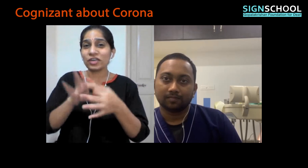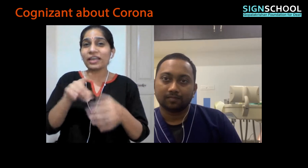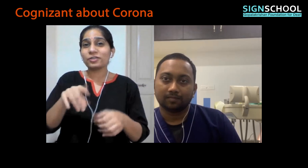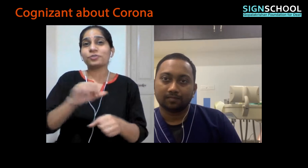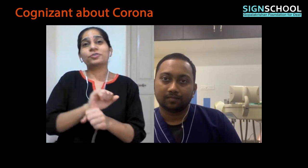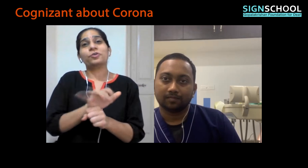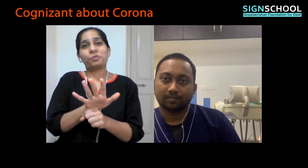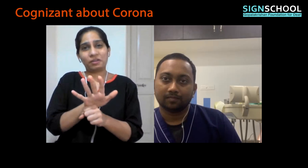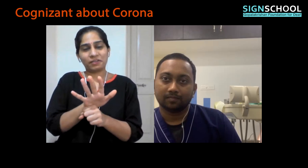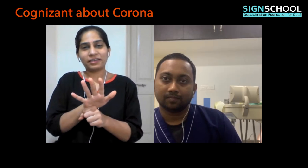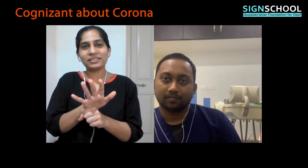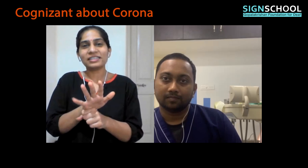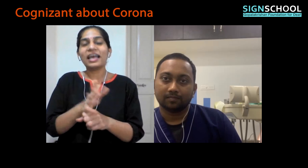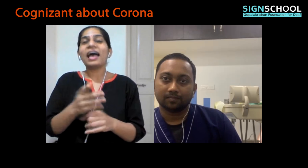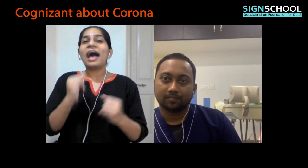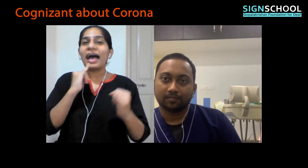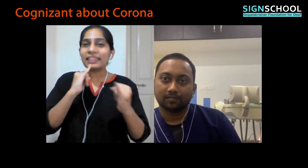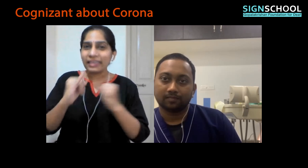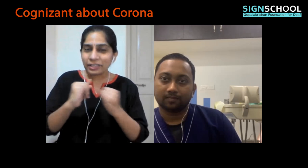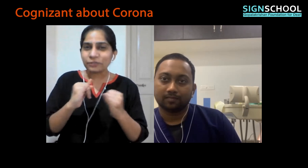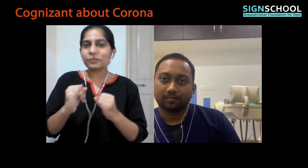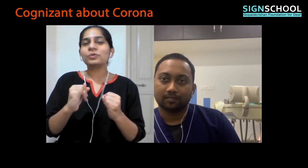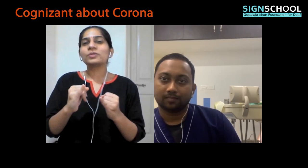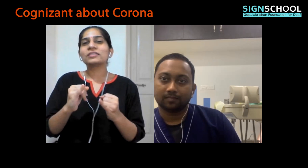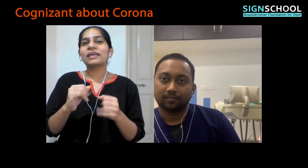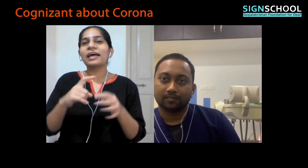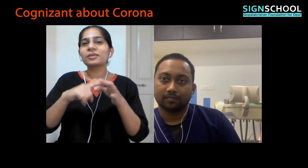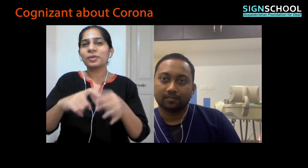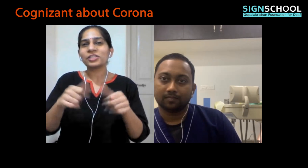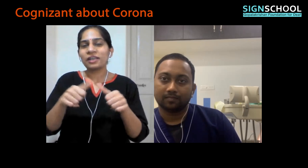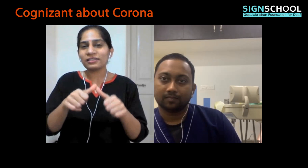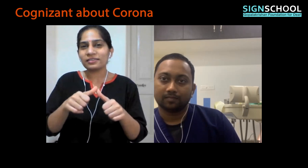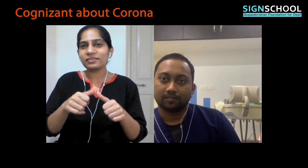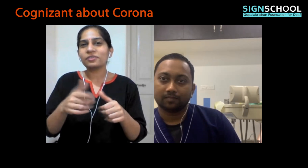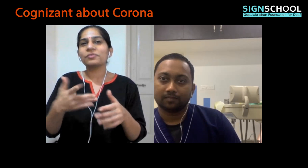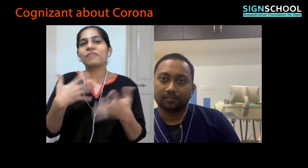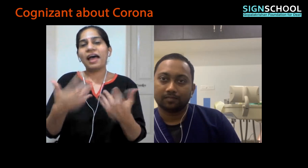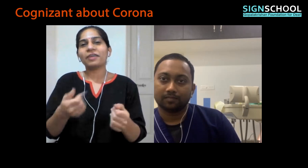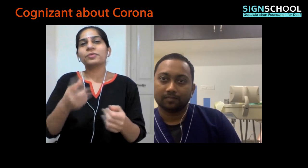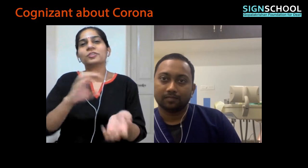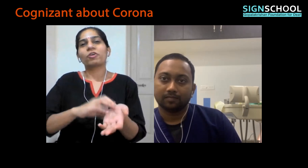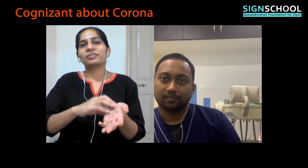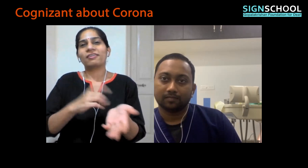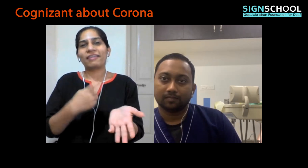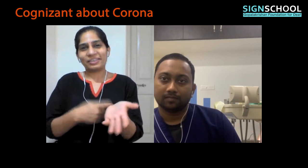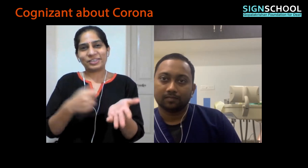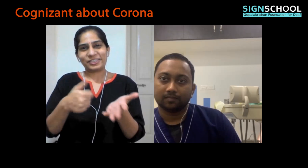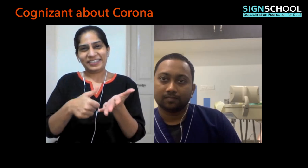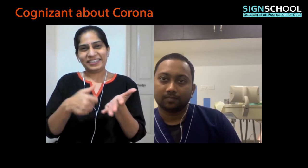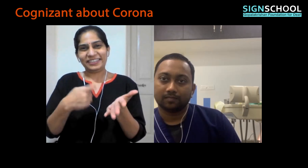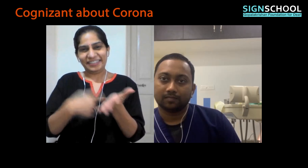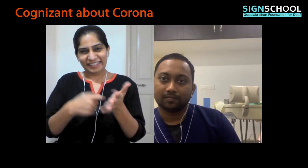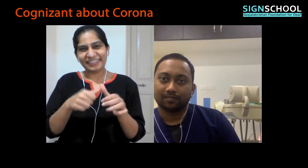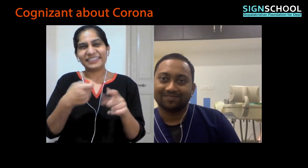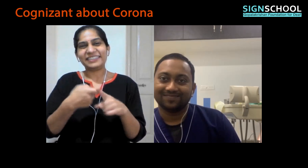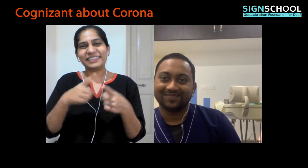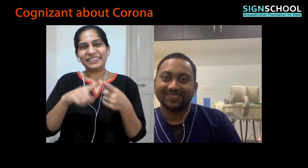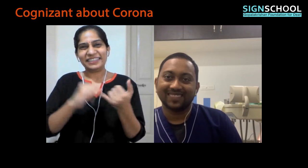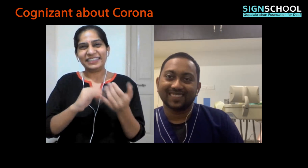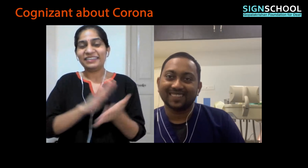competition which is related to the coronavirus and the interviews and the question answer we've had with Dr. Rakesh.